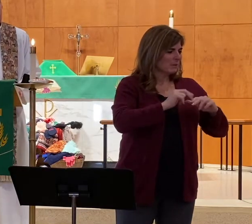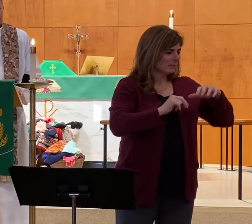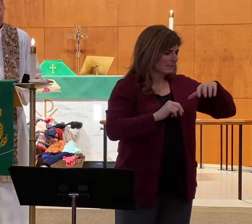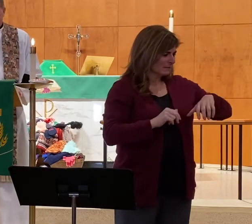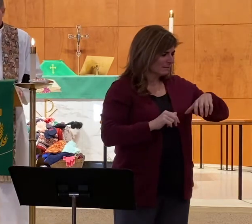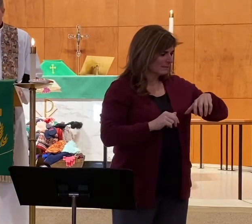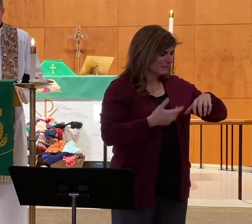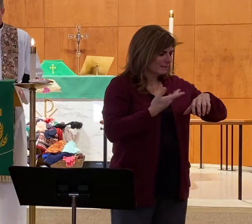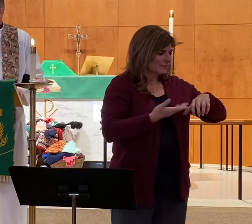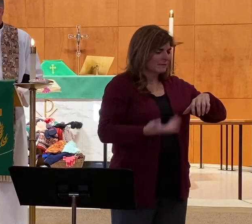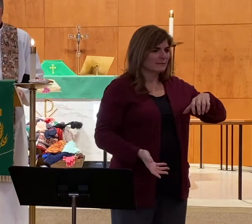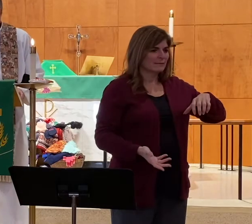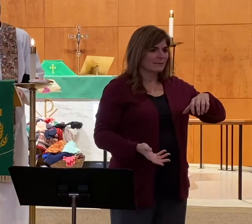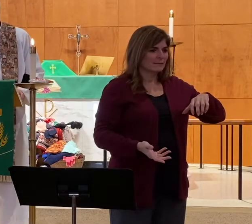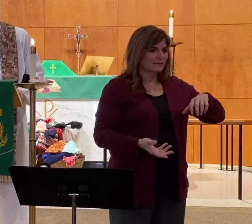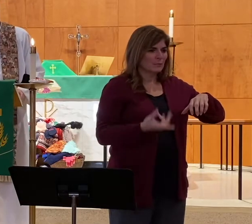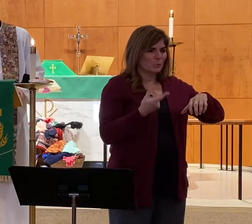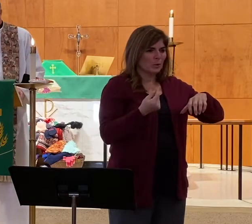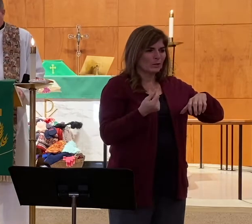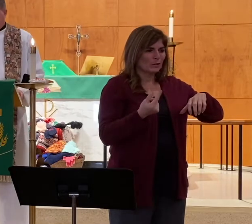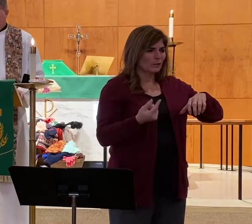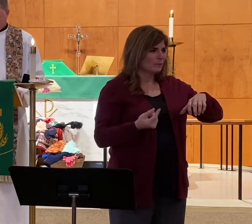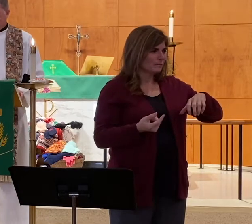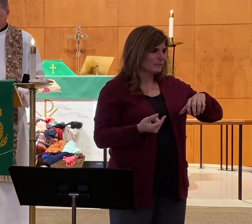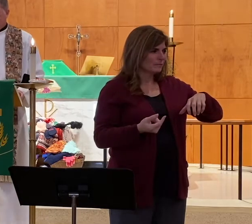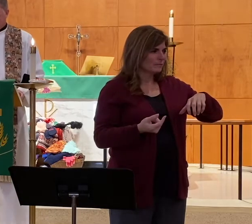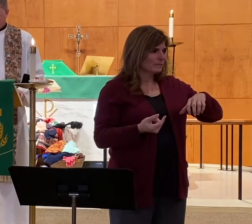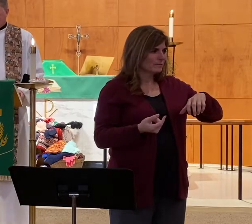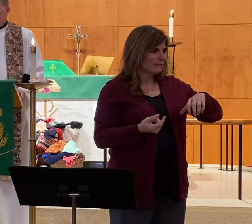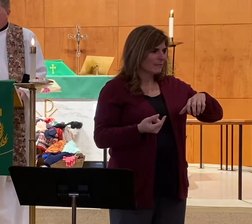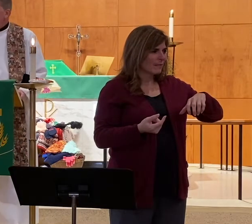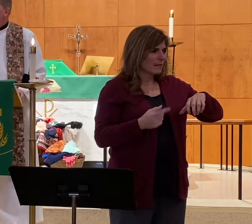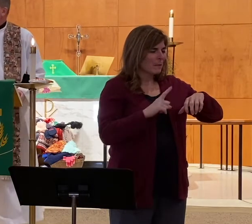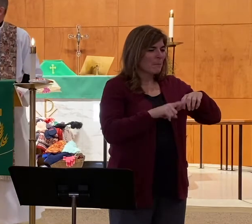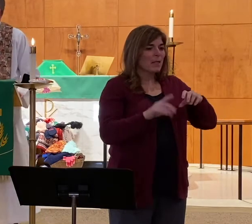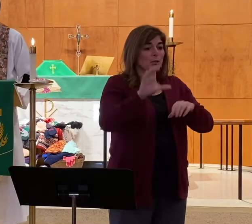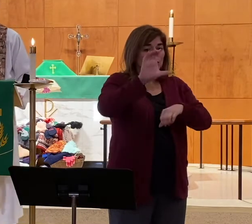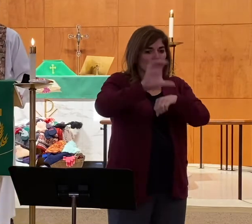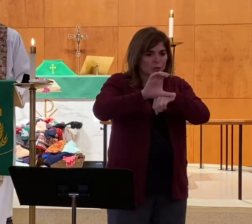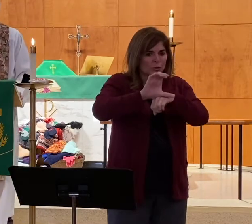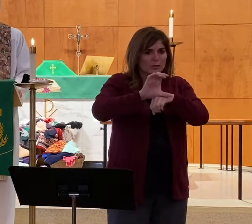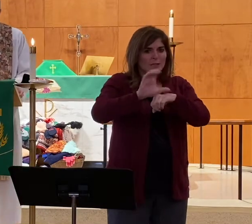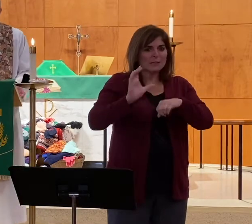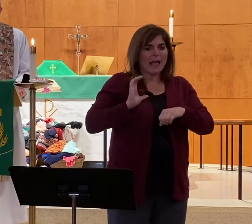a building in a certain location. Rather, the church is a